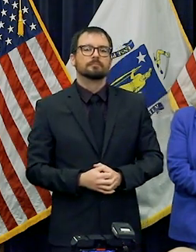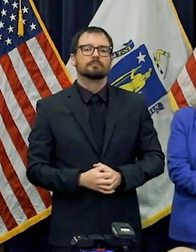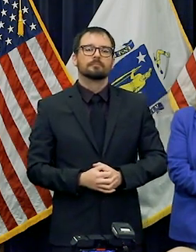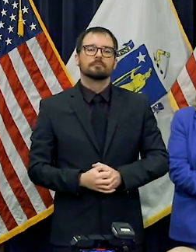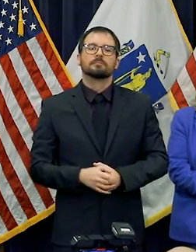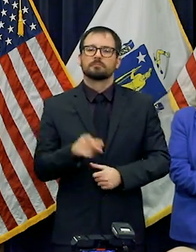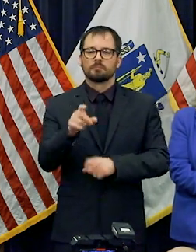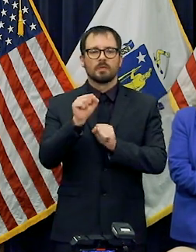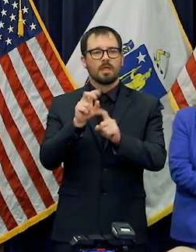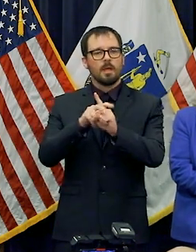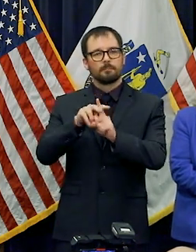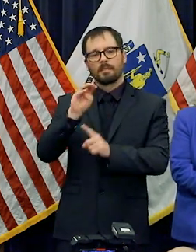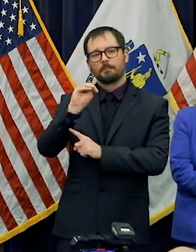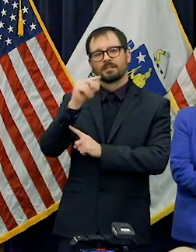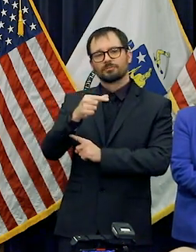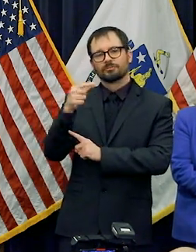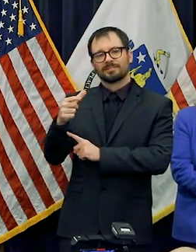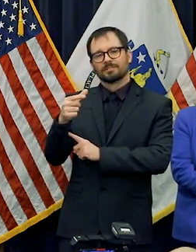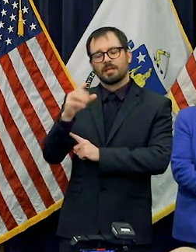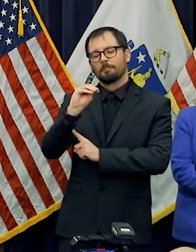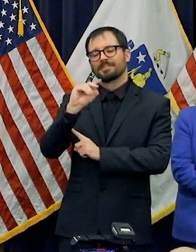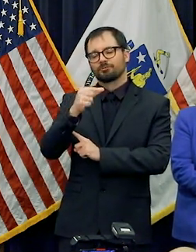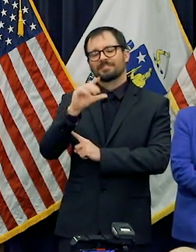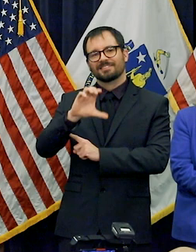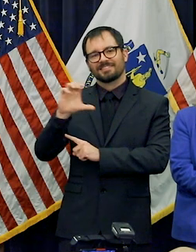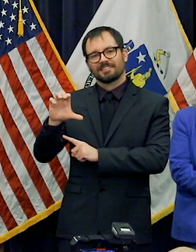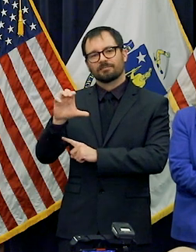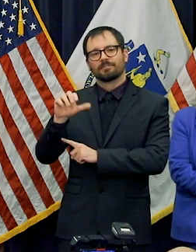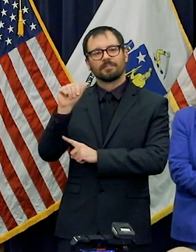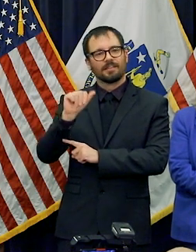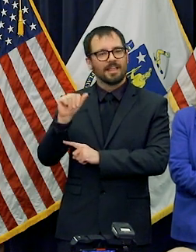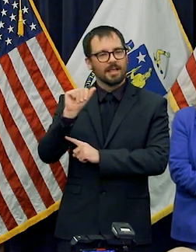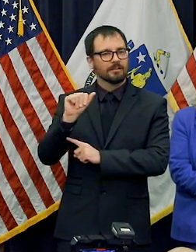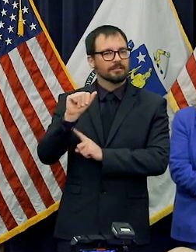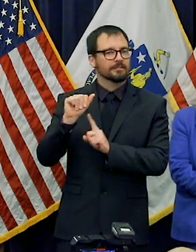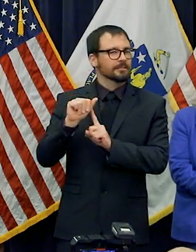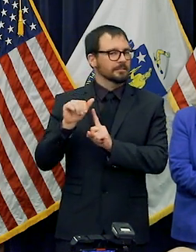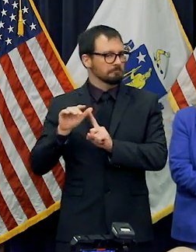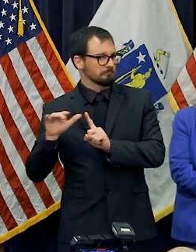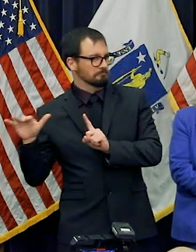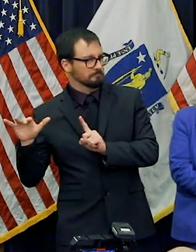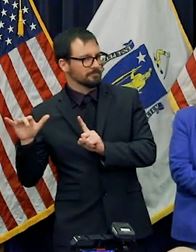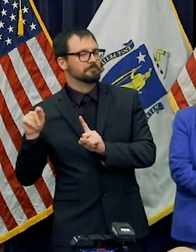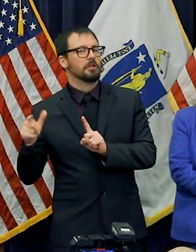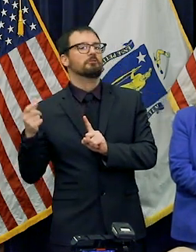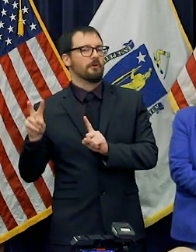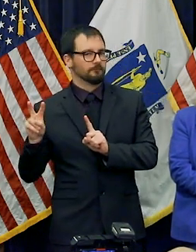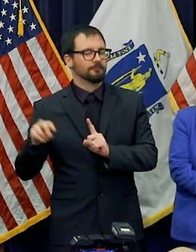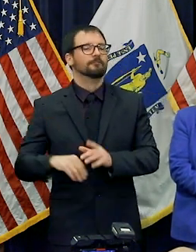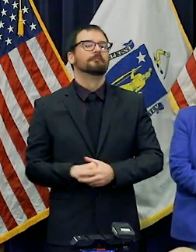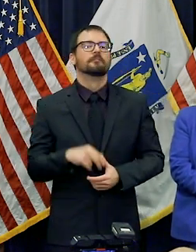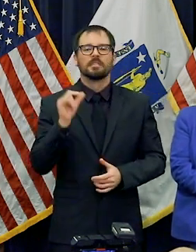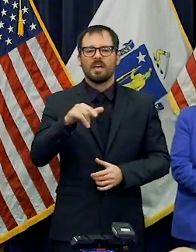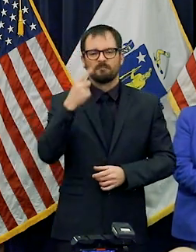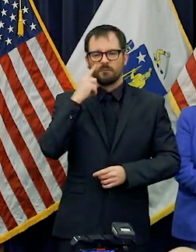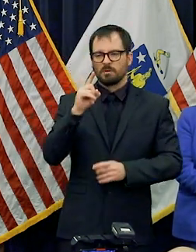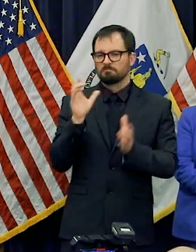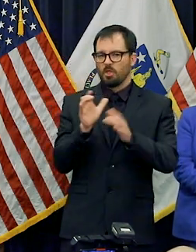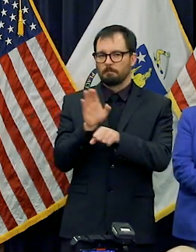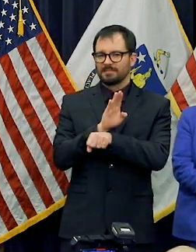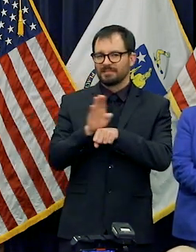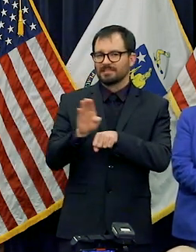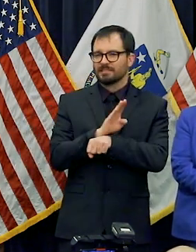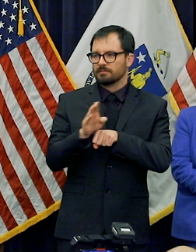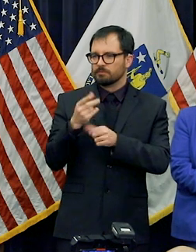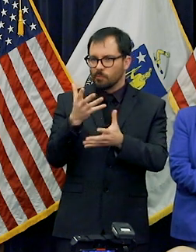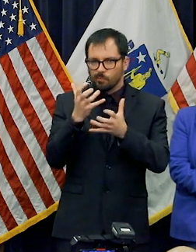mgcc@massgcc.com with the subject line 2020 Small Business Recovery Loan Fund. Earlier today, the MBTA also